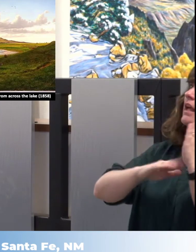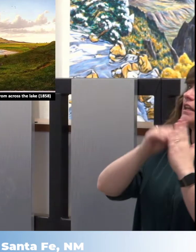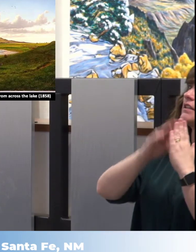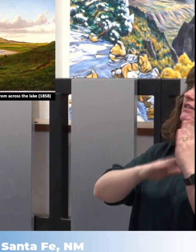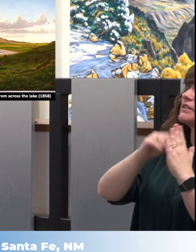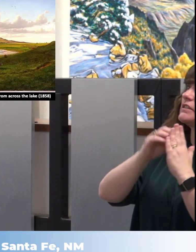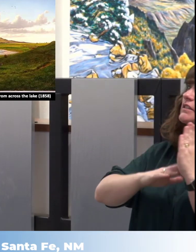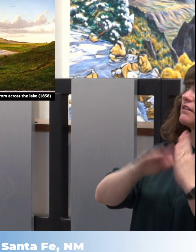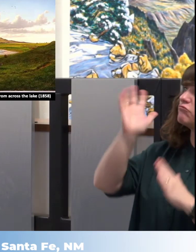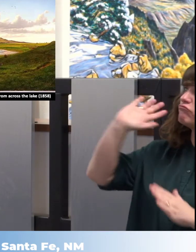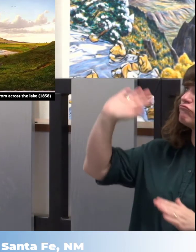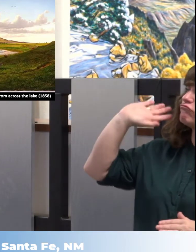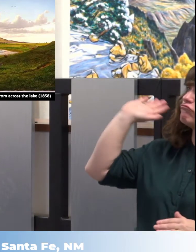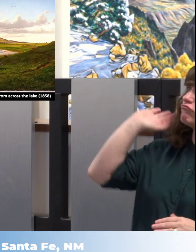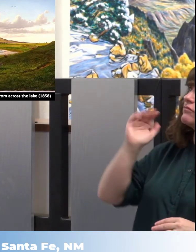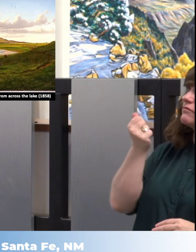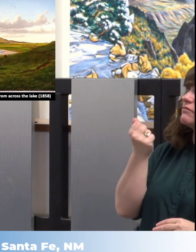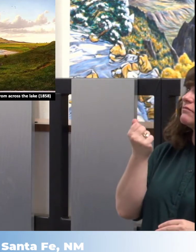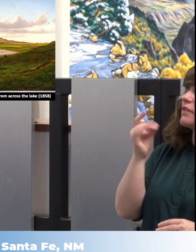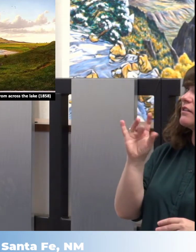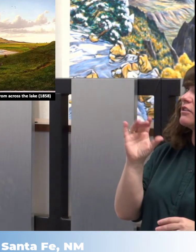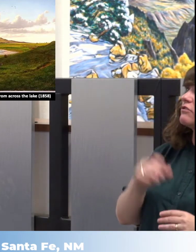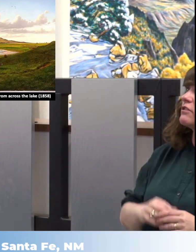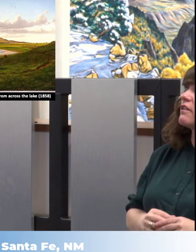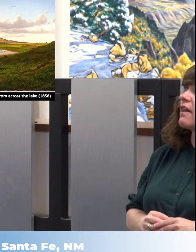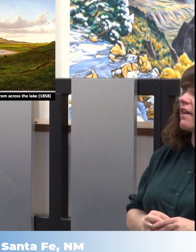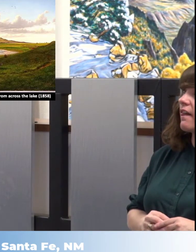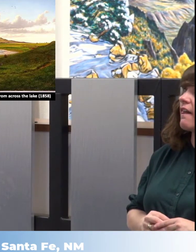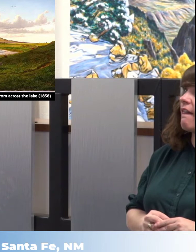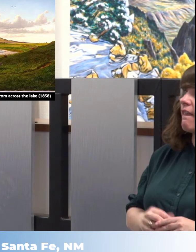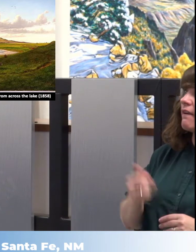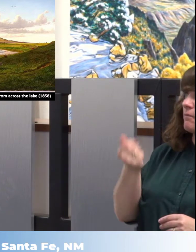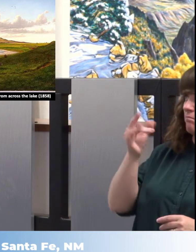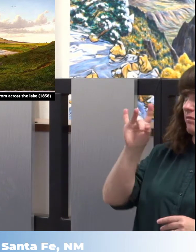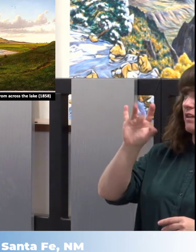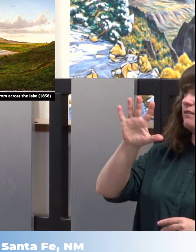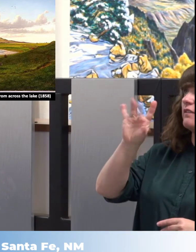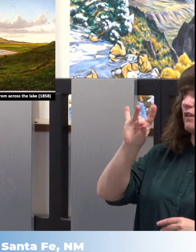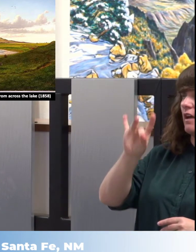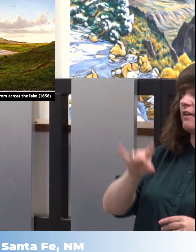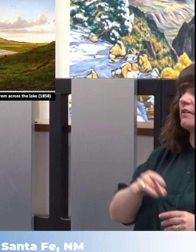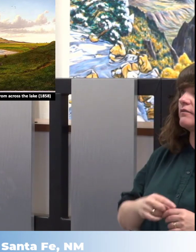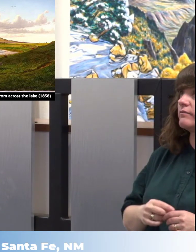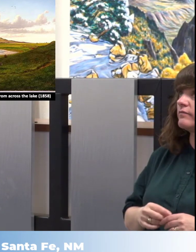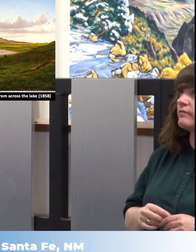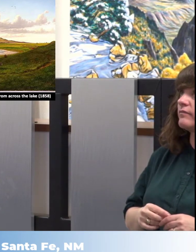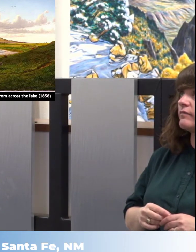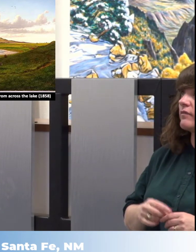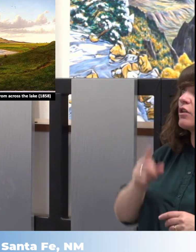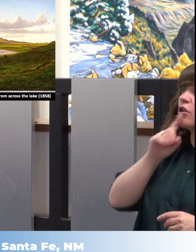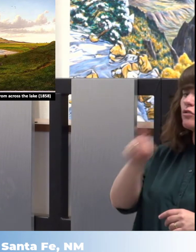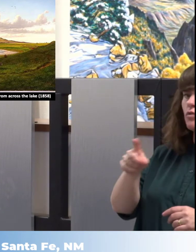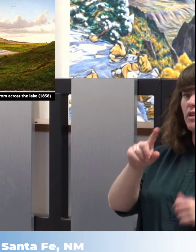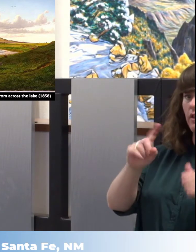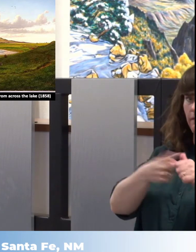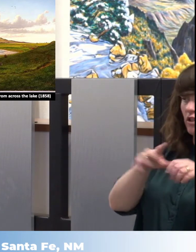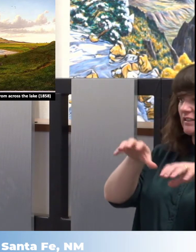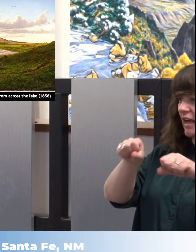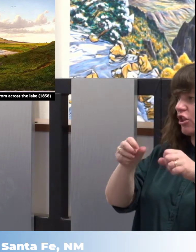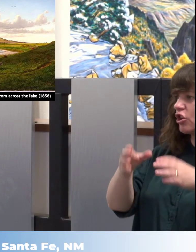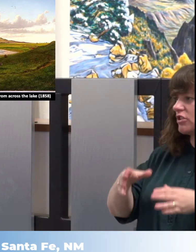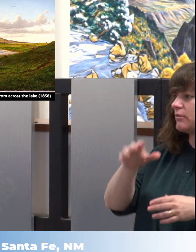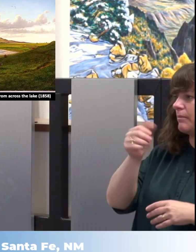in the colonial period. This one's 1858. So this area was only really like settled in about 1840. You'll see